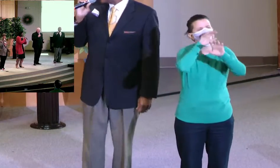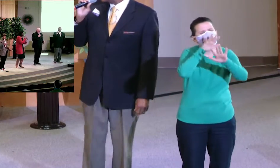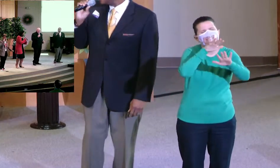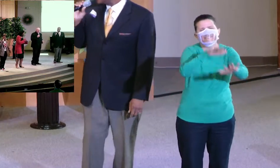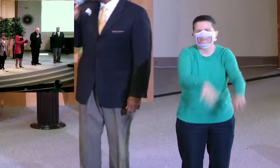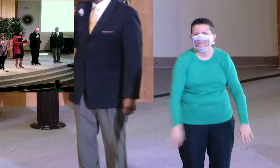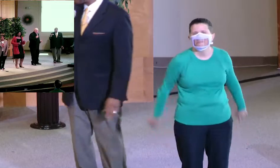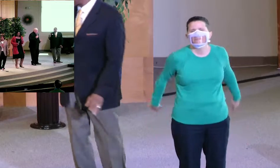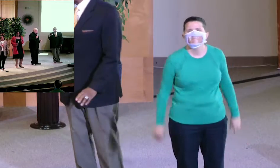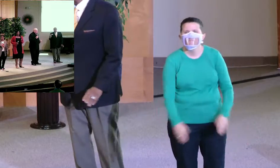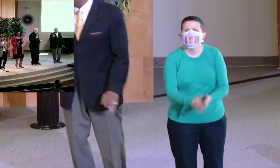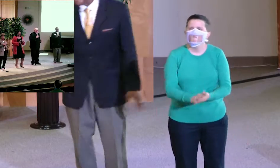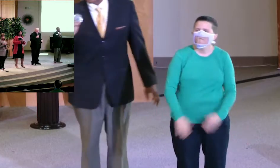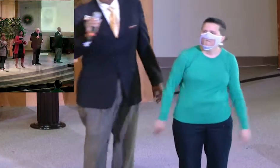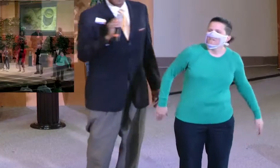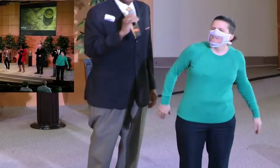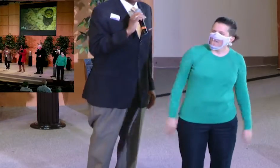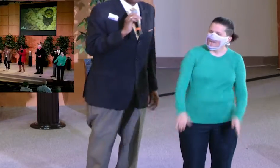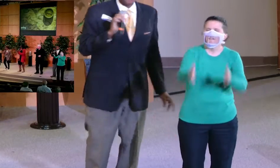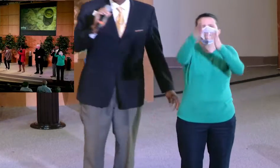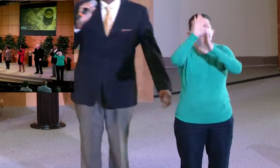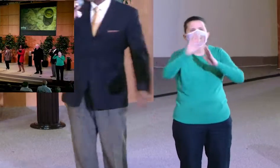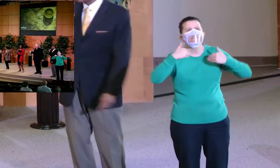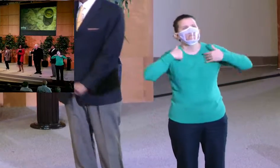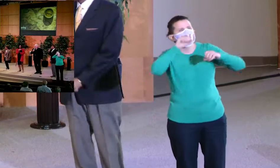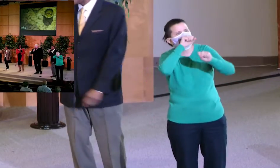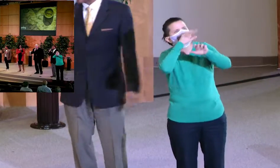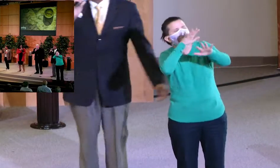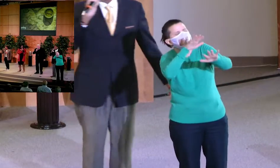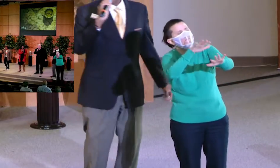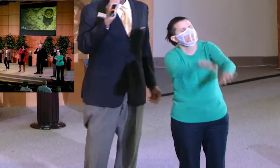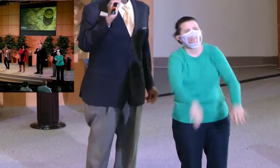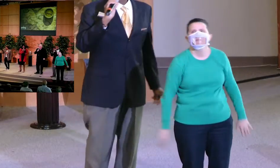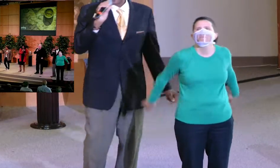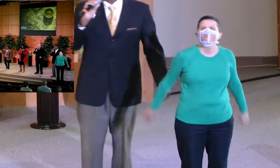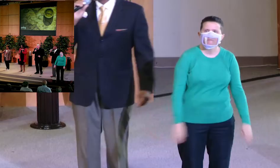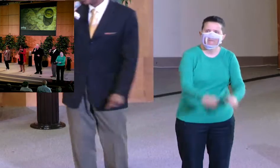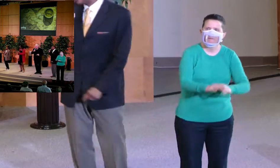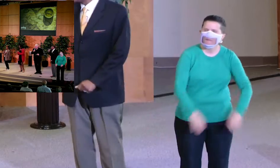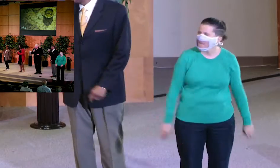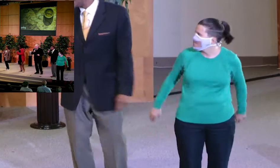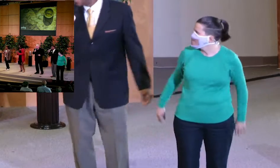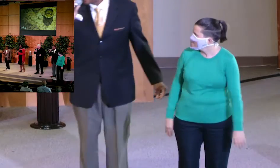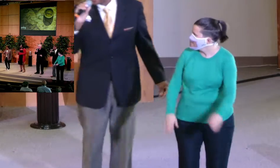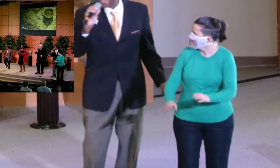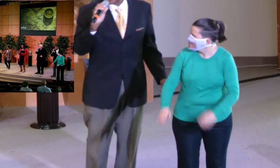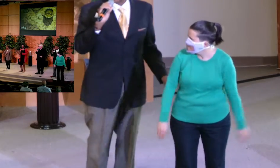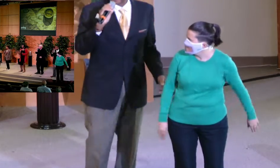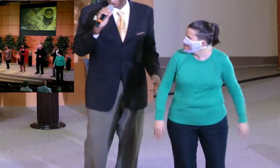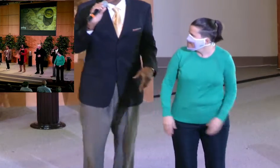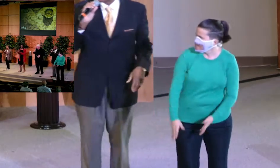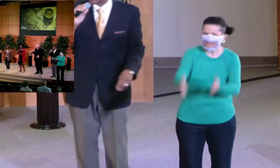a blessing. Say it again. I said, God's got a blessing. God's got a blessing. If you believe,